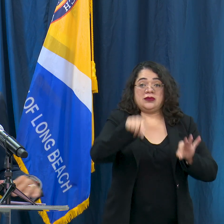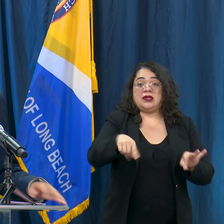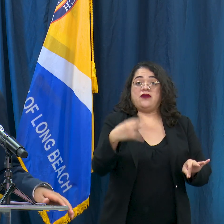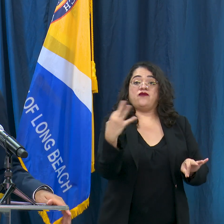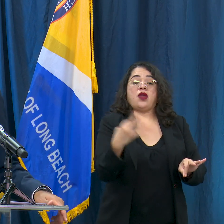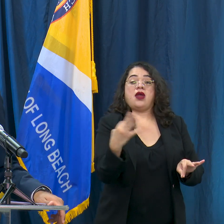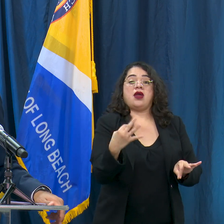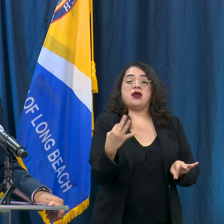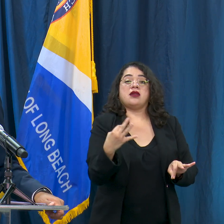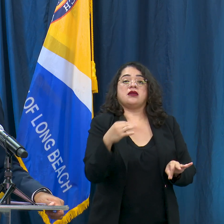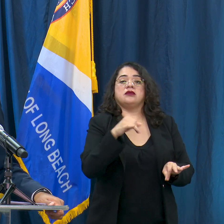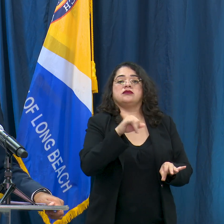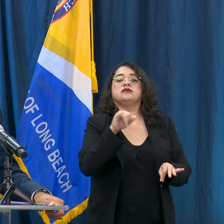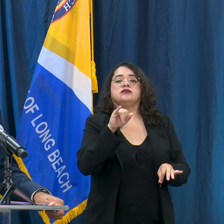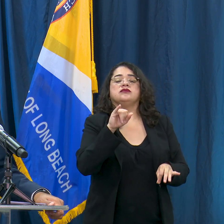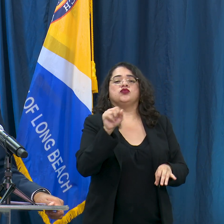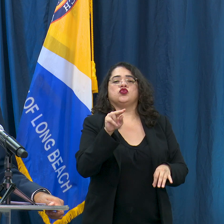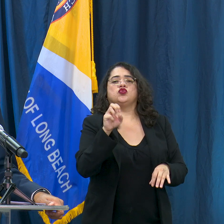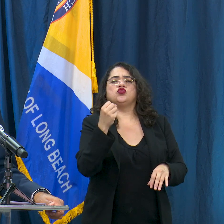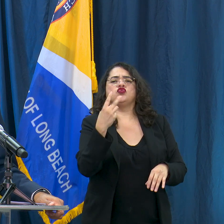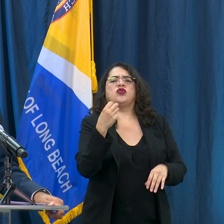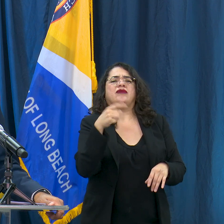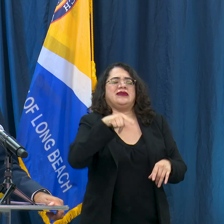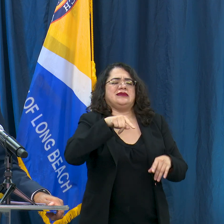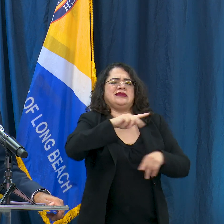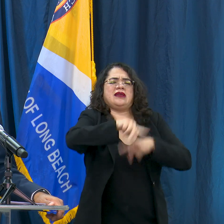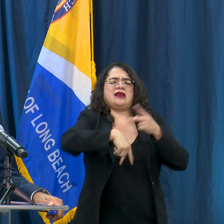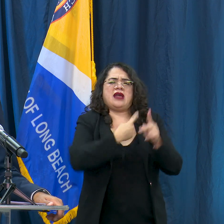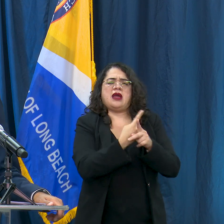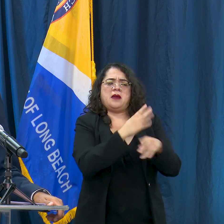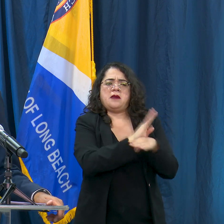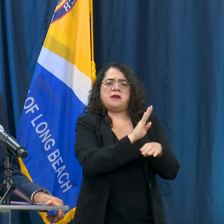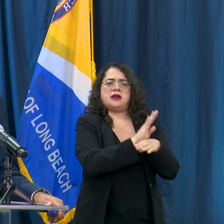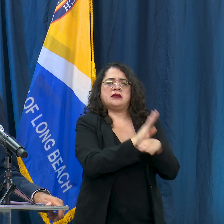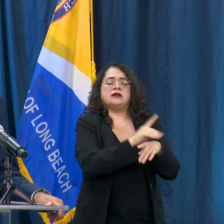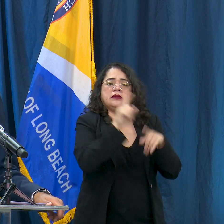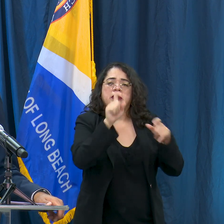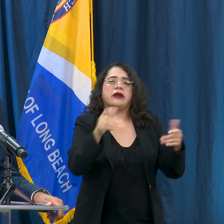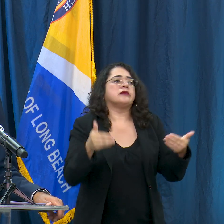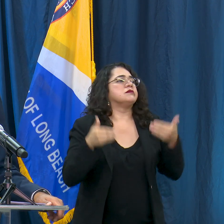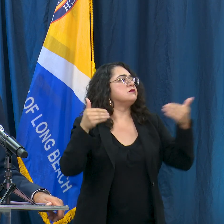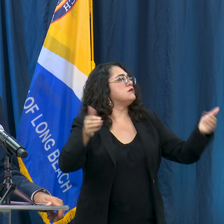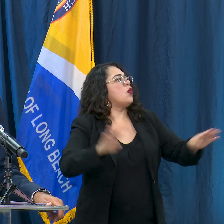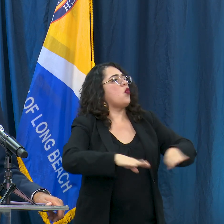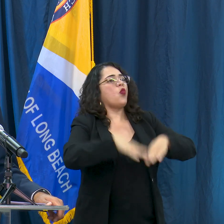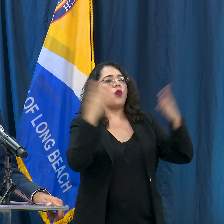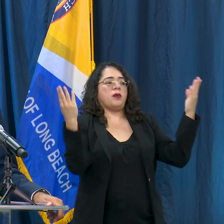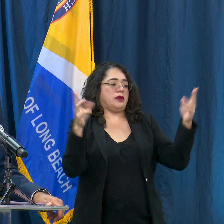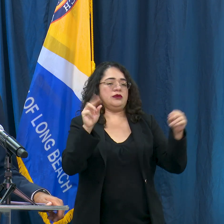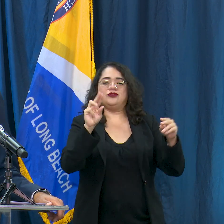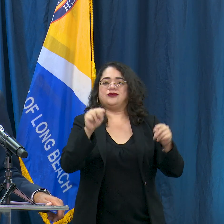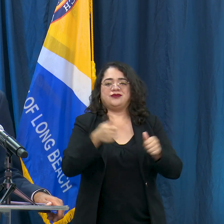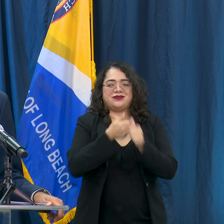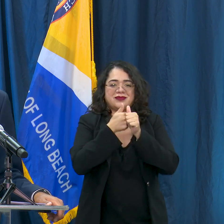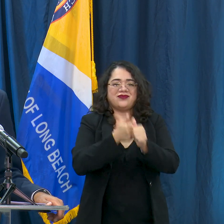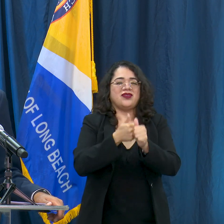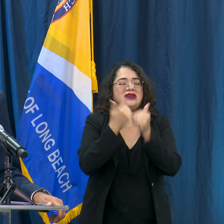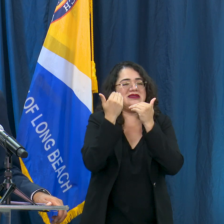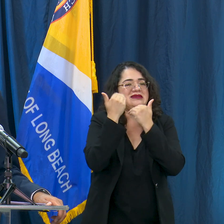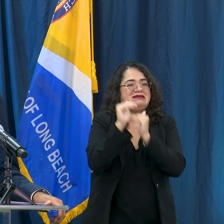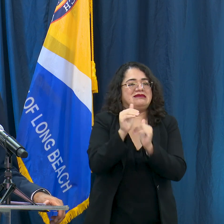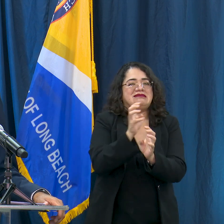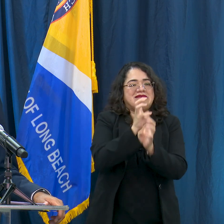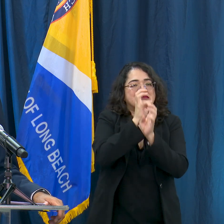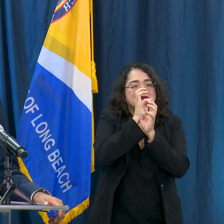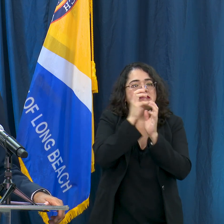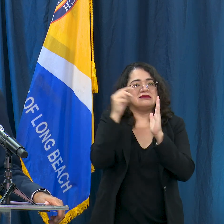of new types of businesses? And by the way, these can't just reopen. They have to reopen with restrictions and with some very